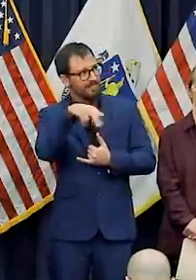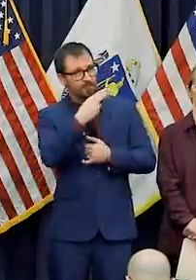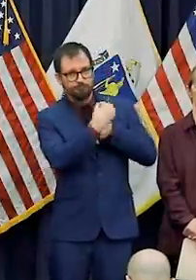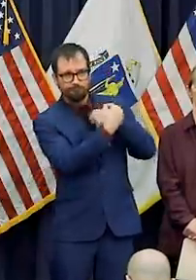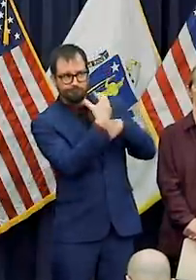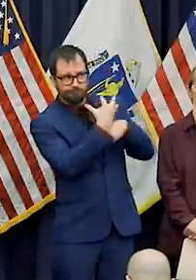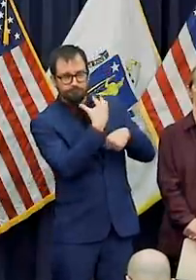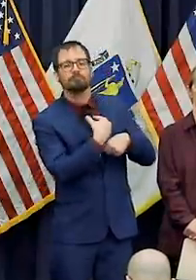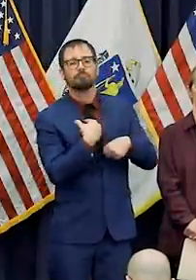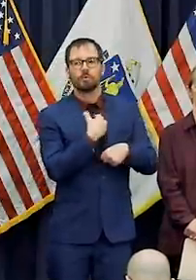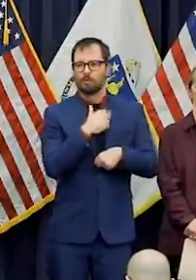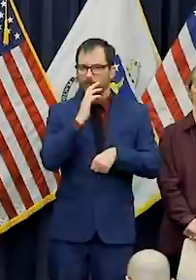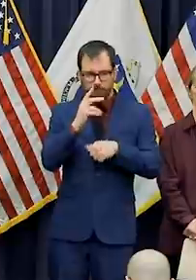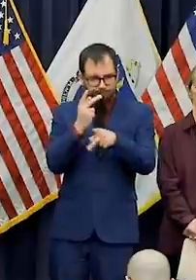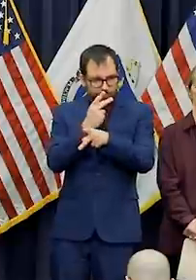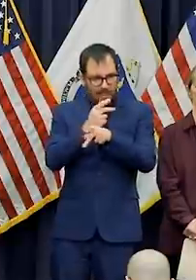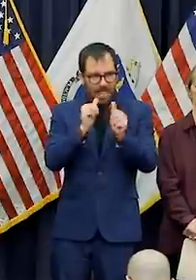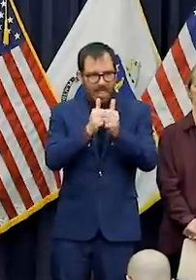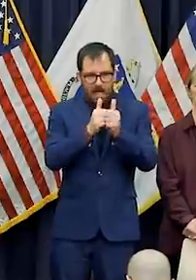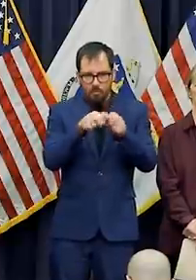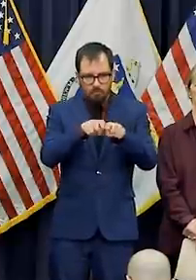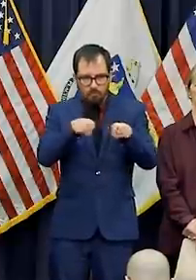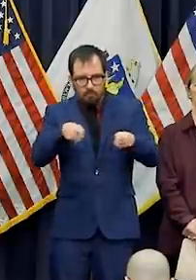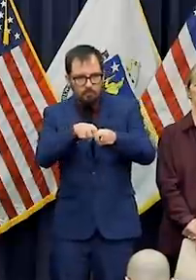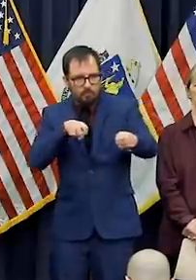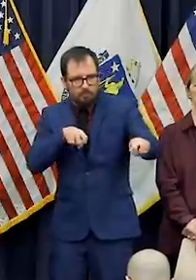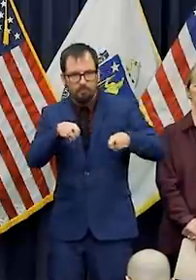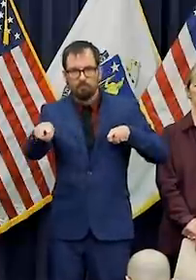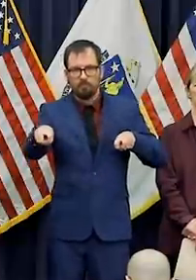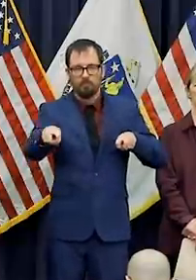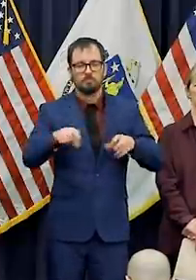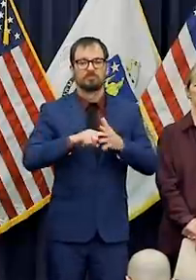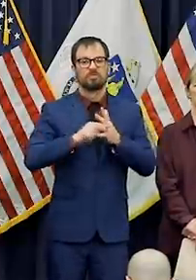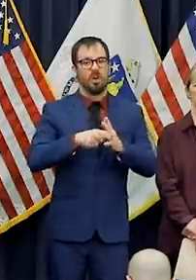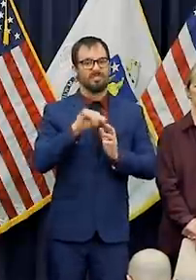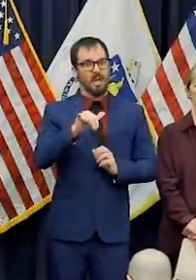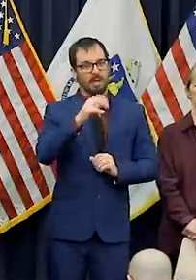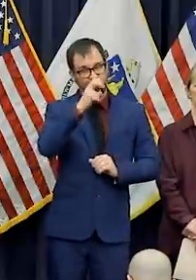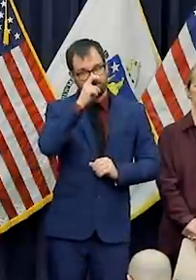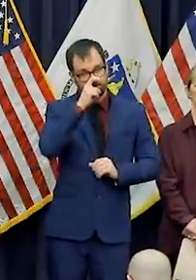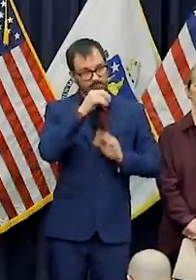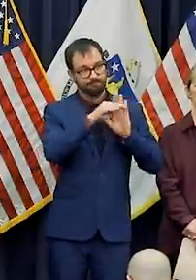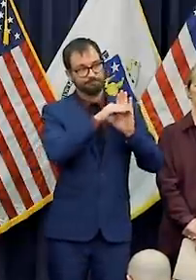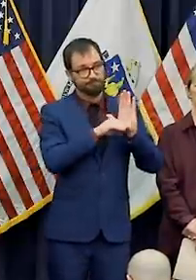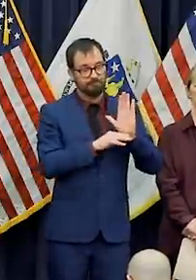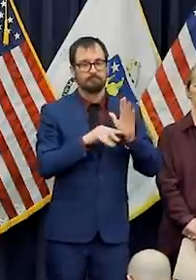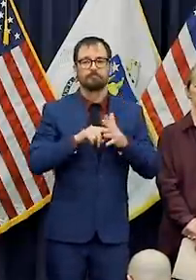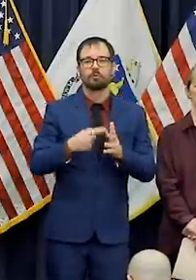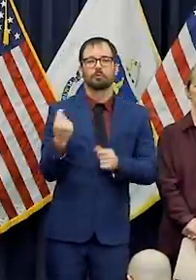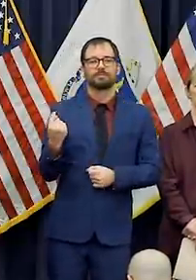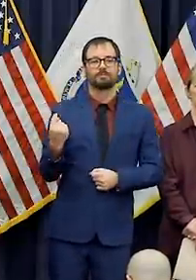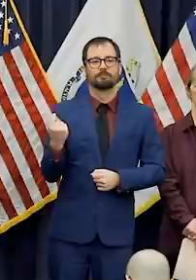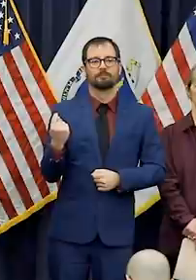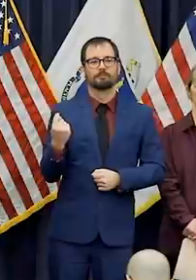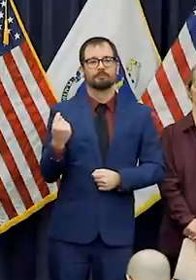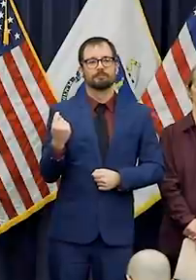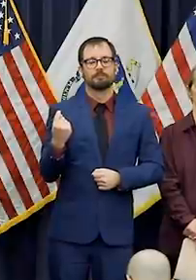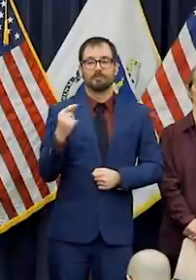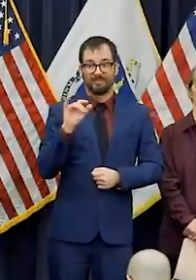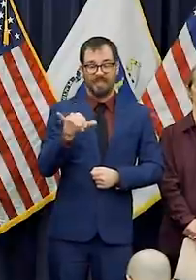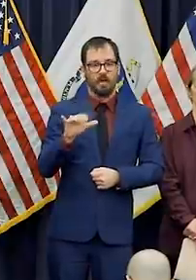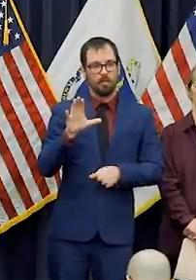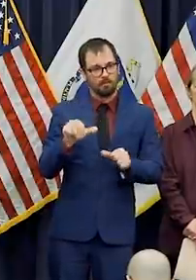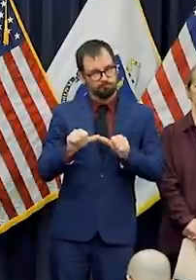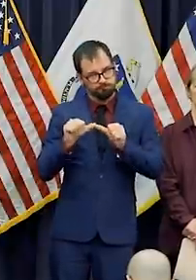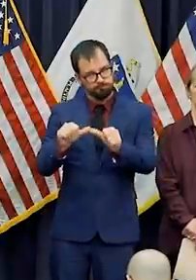17, 2020, and shall remain in effect through April 17, 2020. I want to be clear,